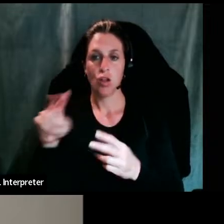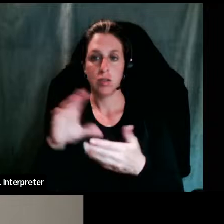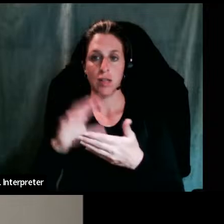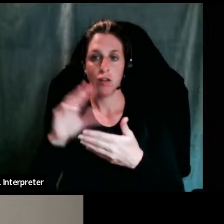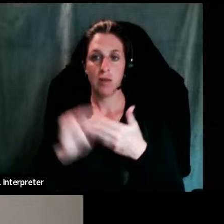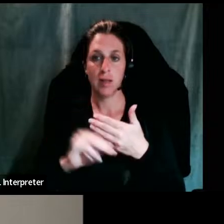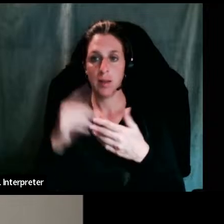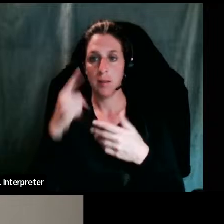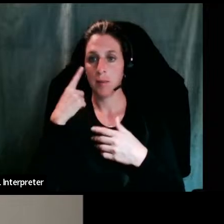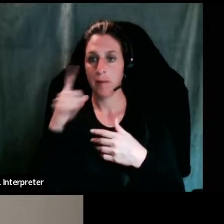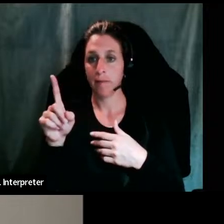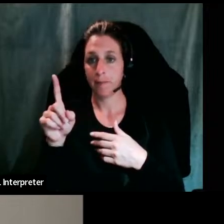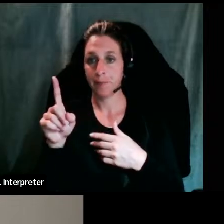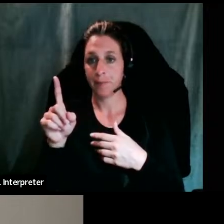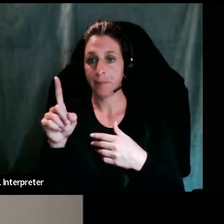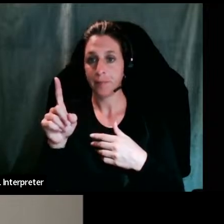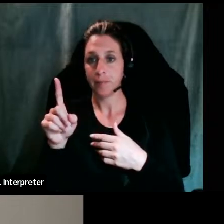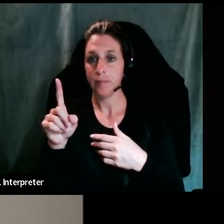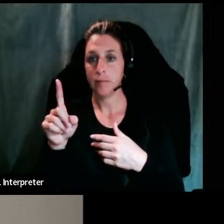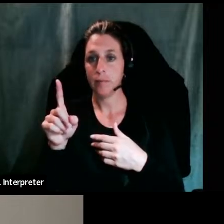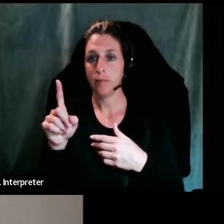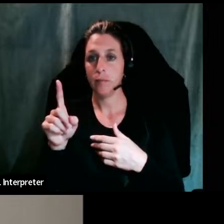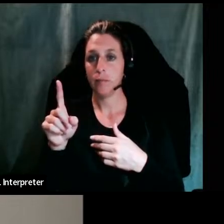for the